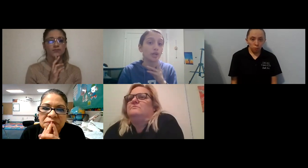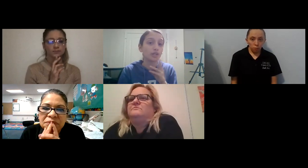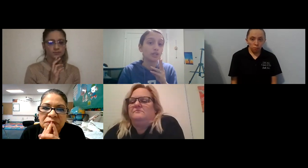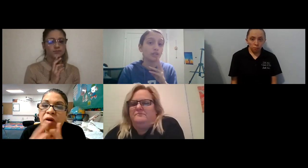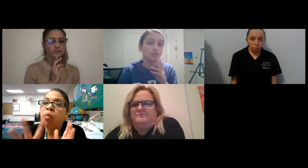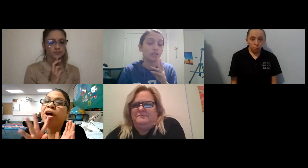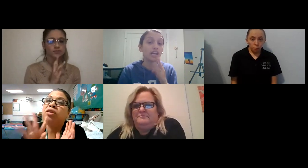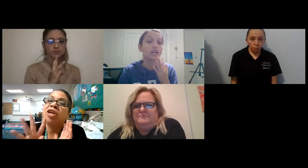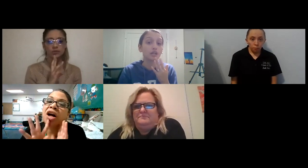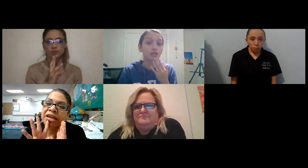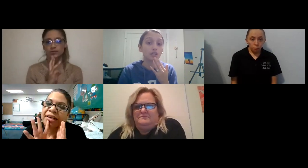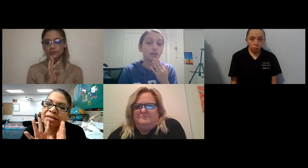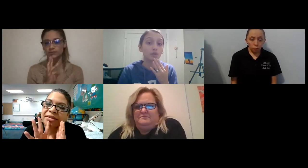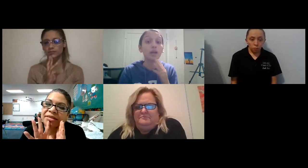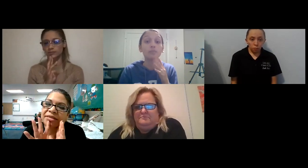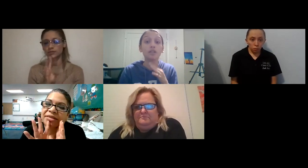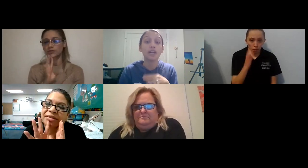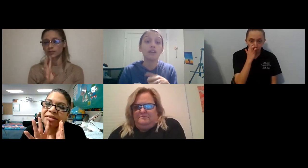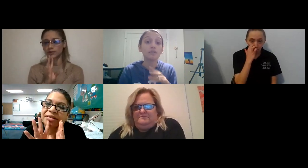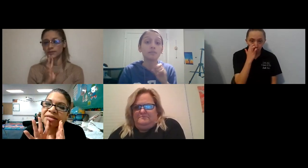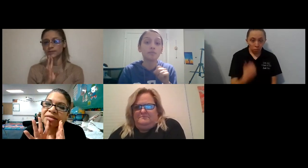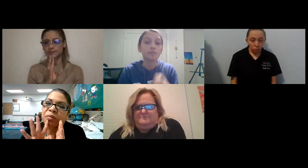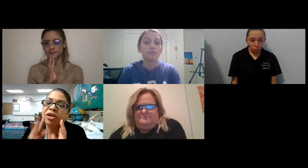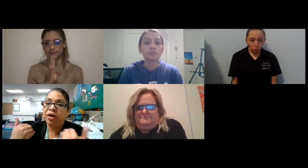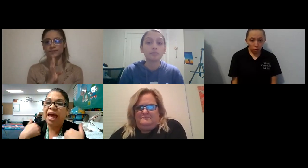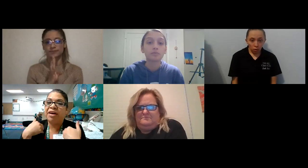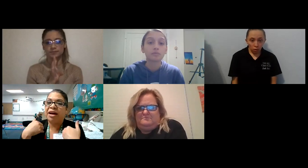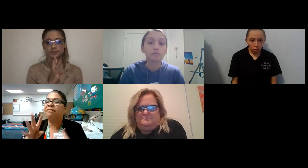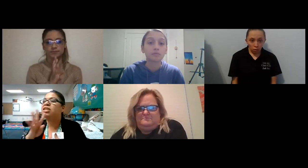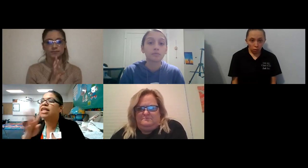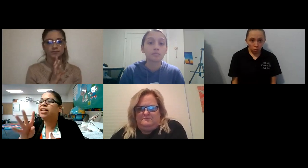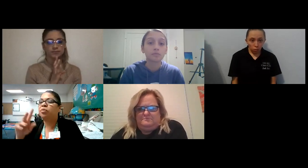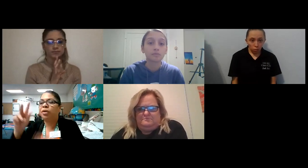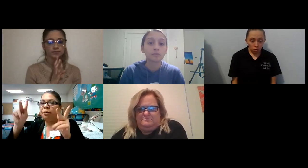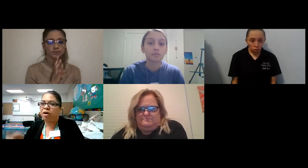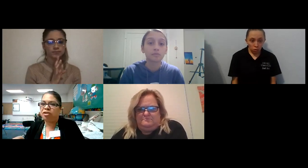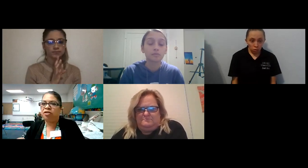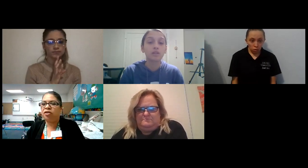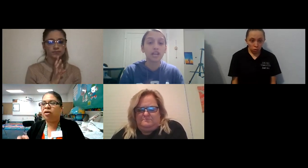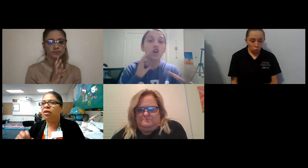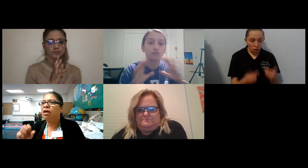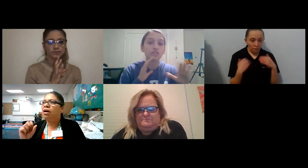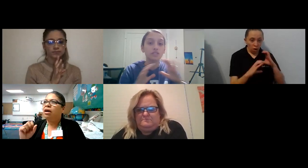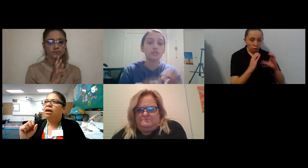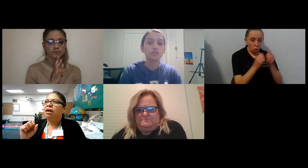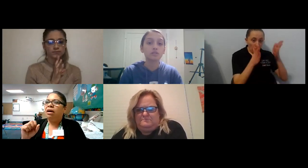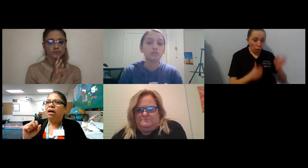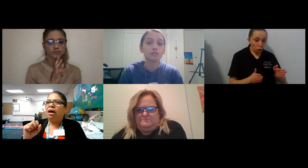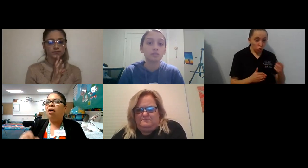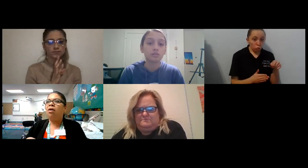movement water. when you're talking, When I'm, yeah, when you have a conversation with a person, do you the go,